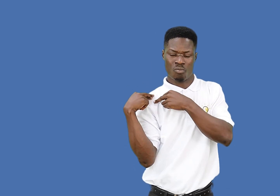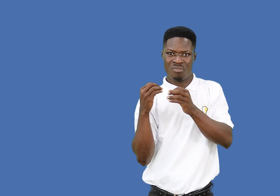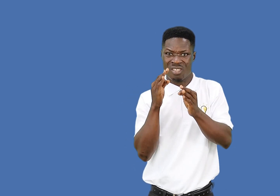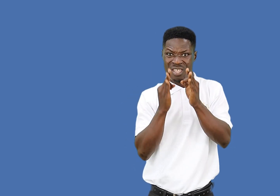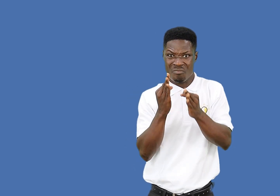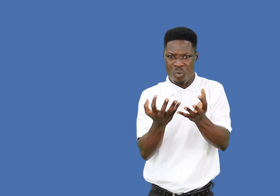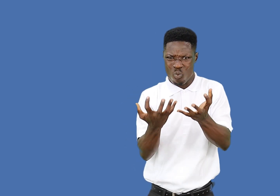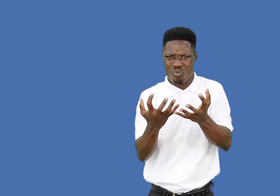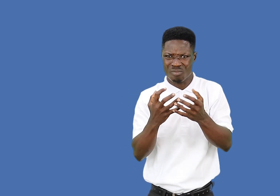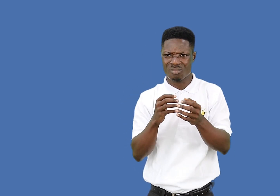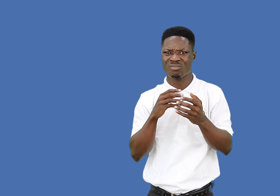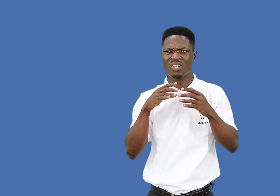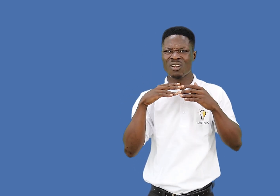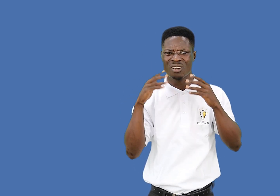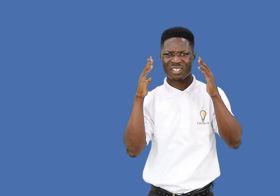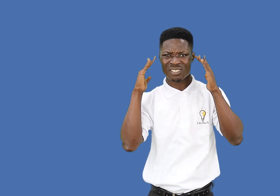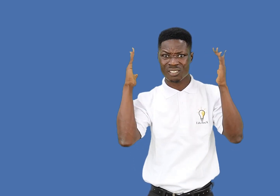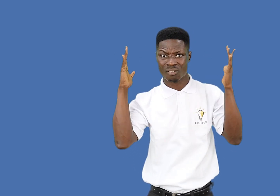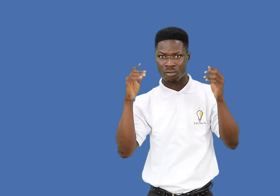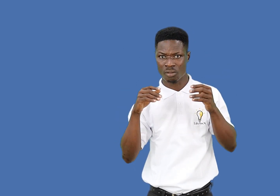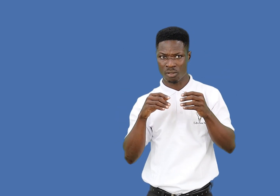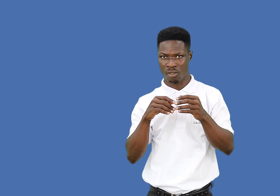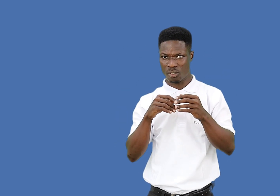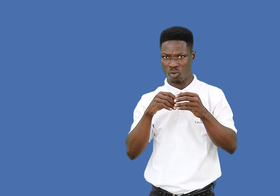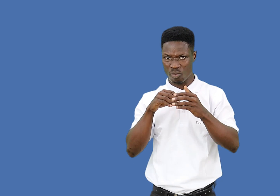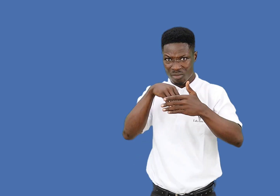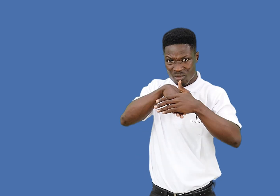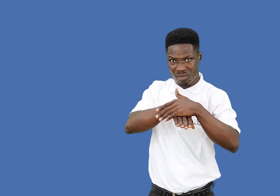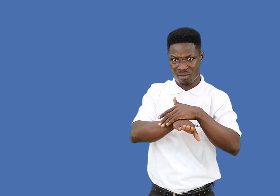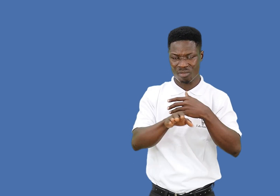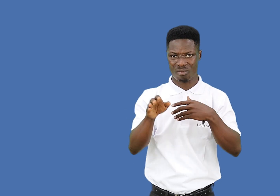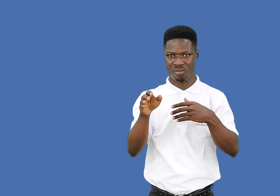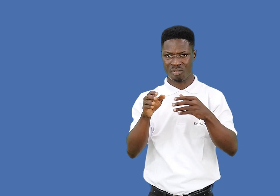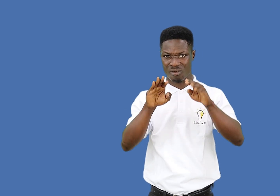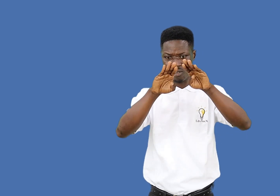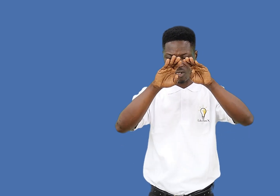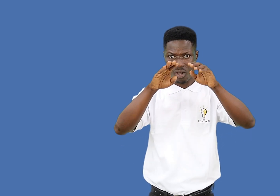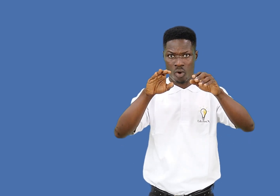We have already talked about that. If you want to